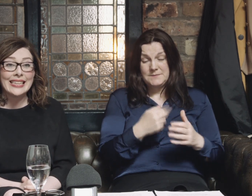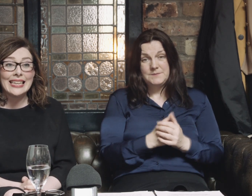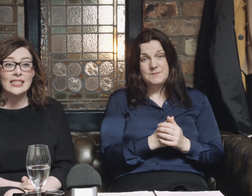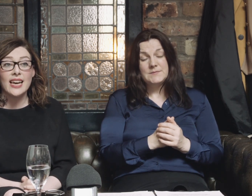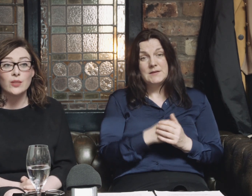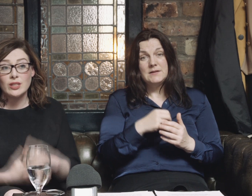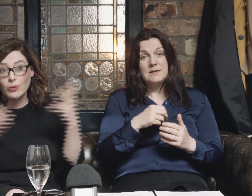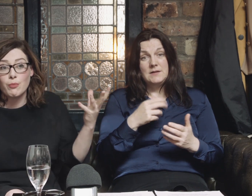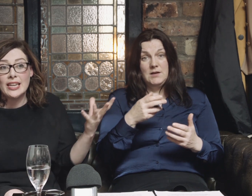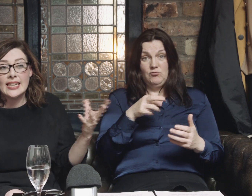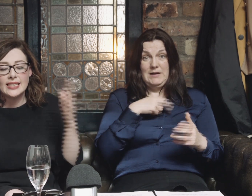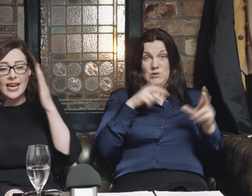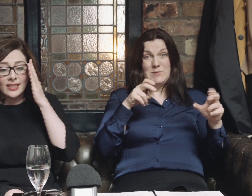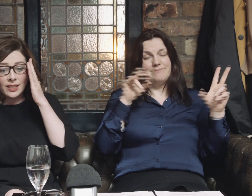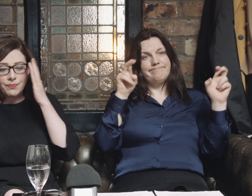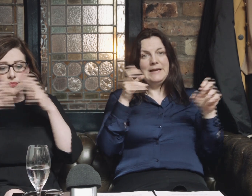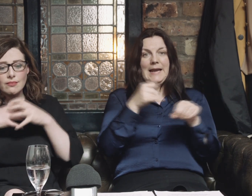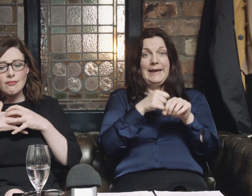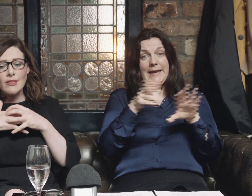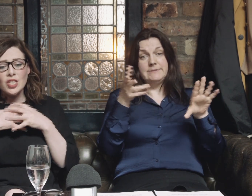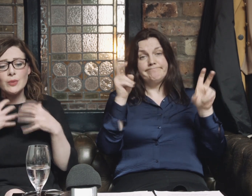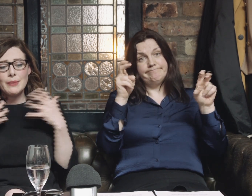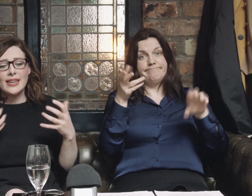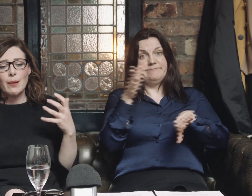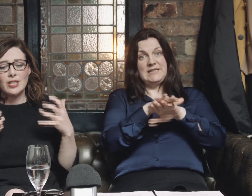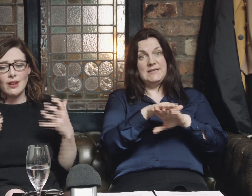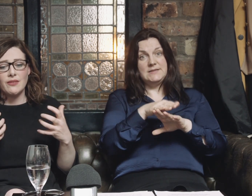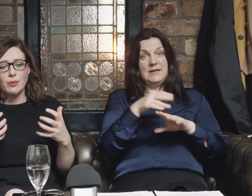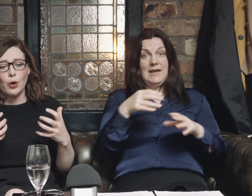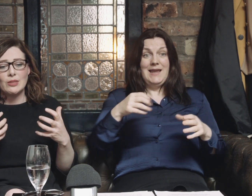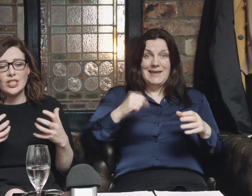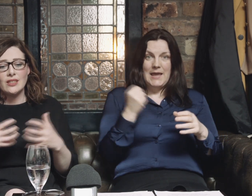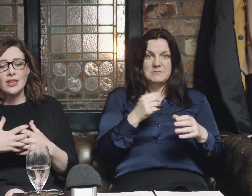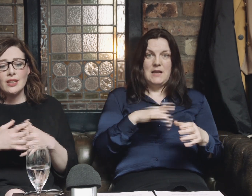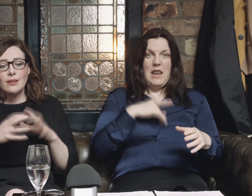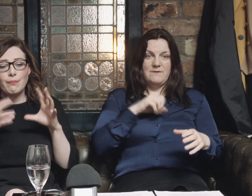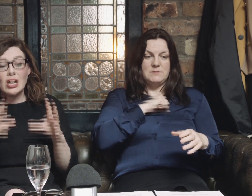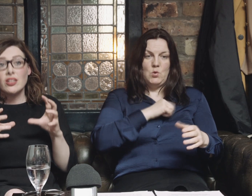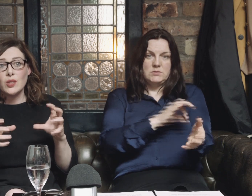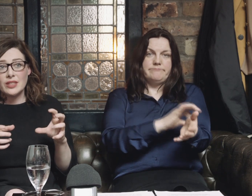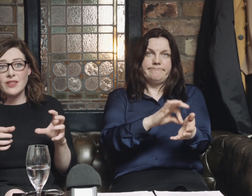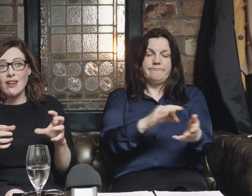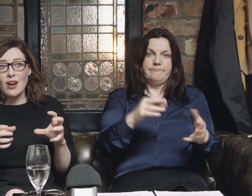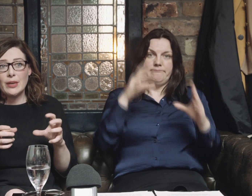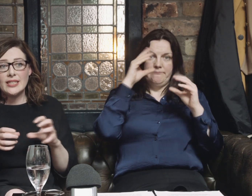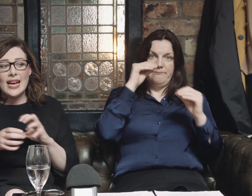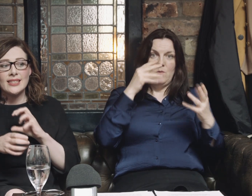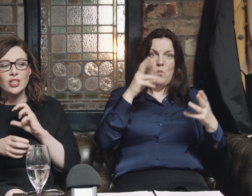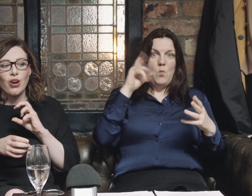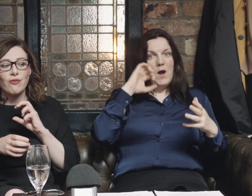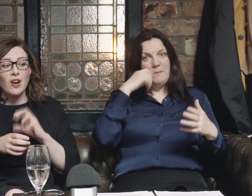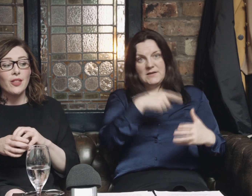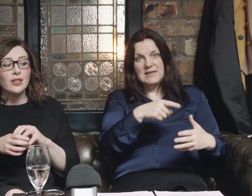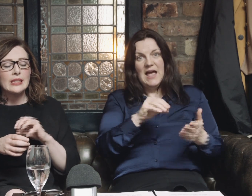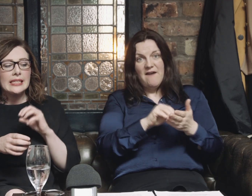was clinically dead, was brain dead, and she was being kept on life support machine because there was a fetal heartbeat,